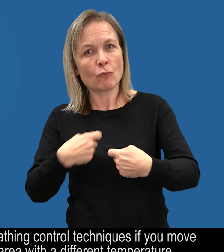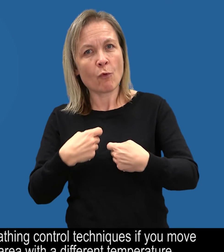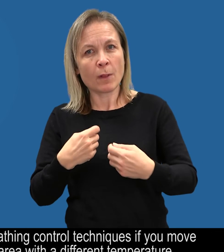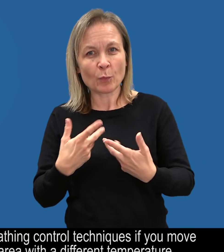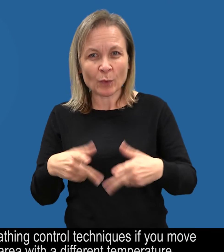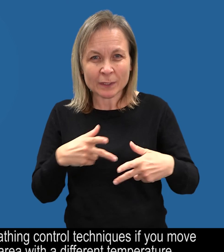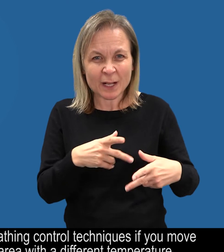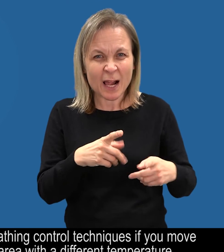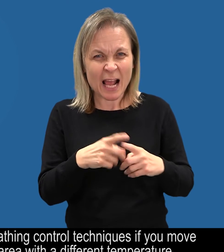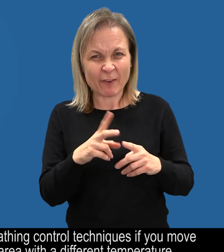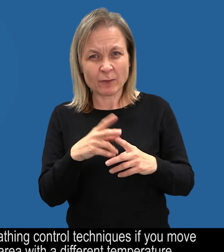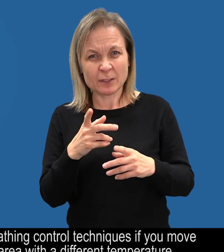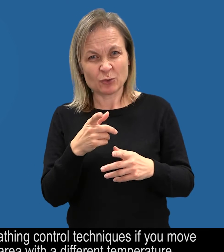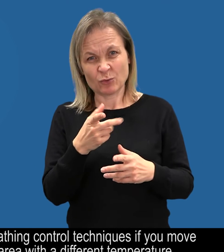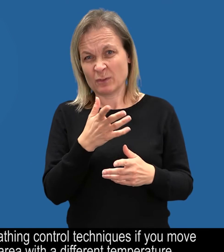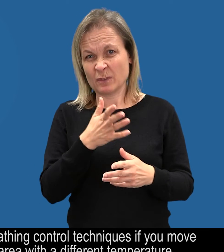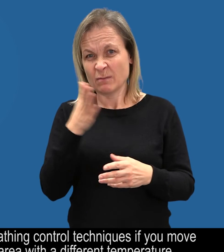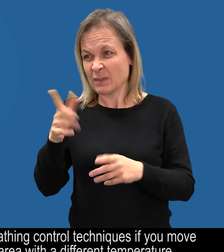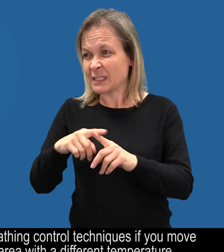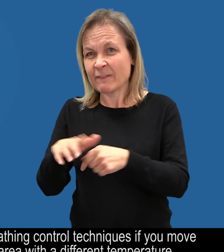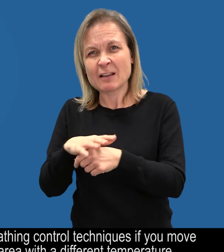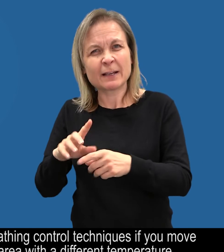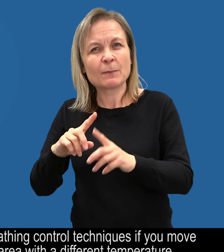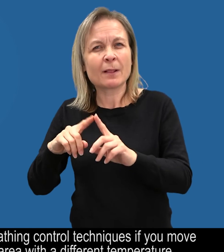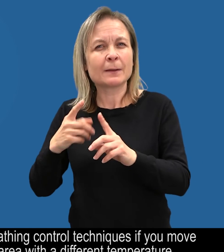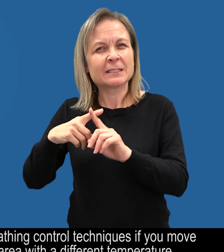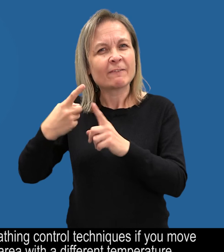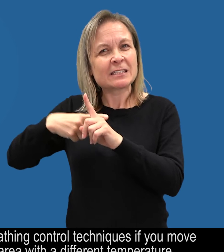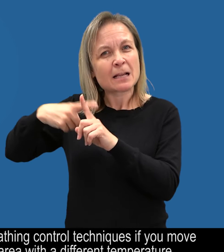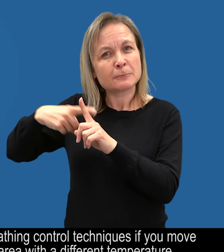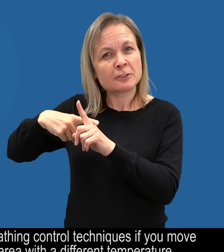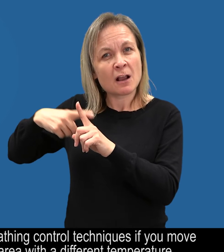Try breathing control techniques if you move to an area with a different temperature.